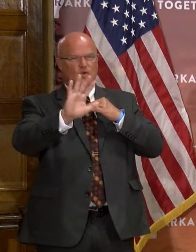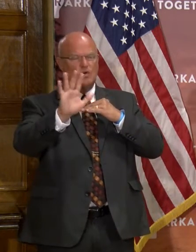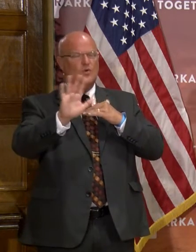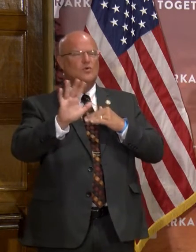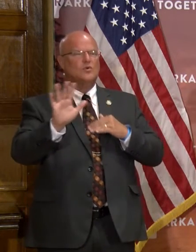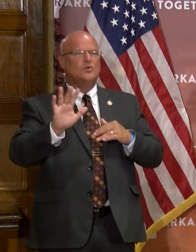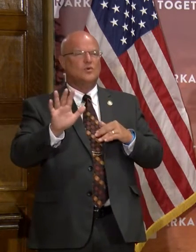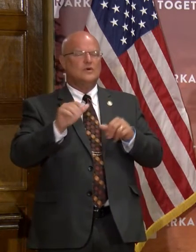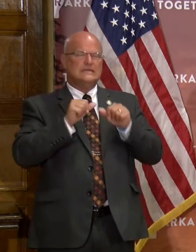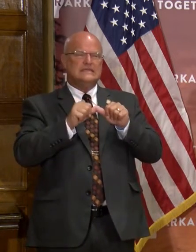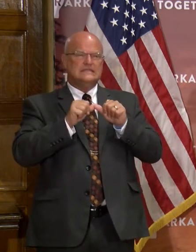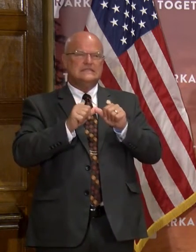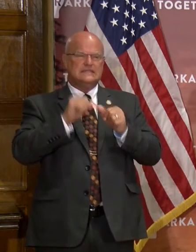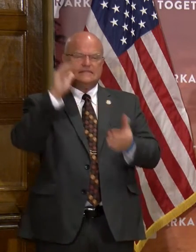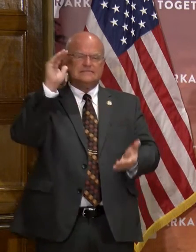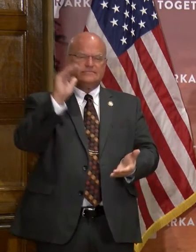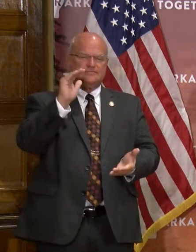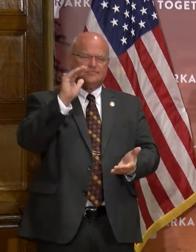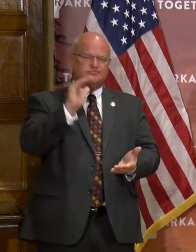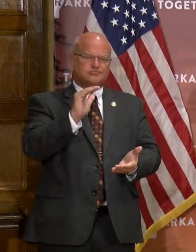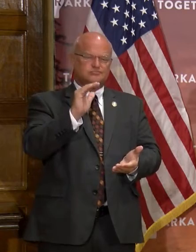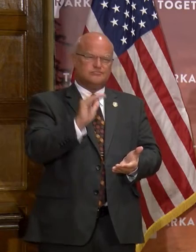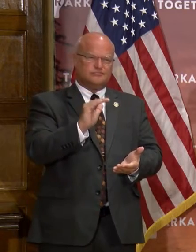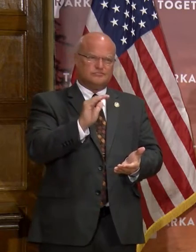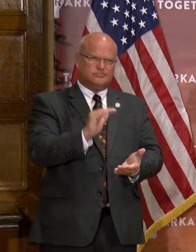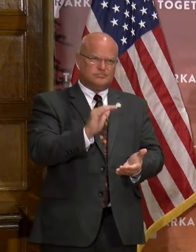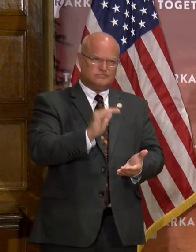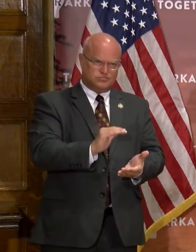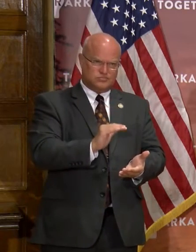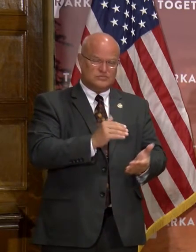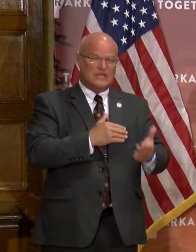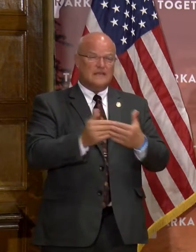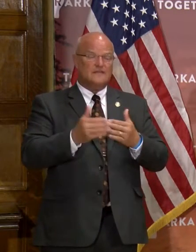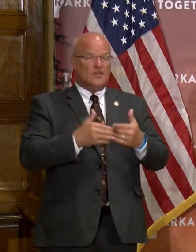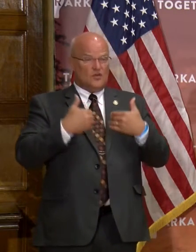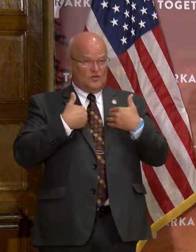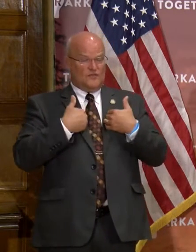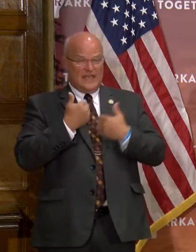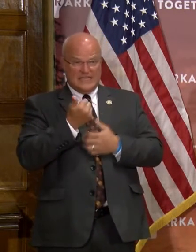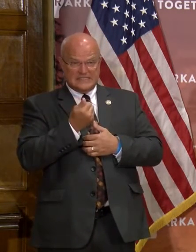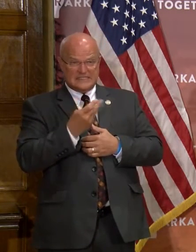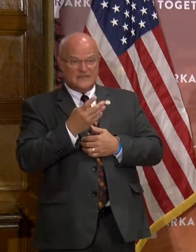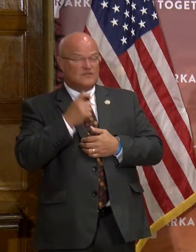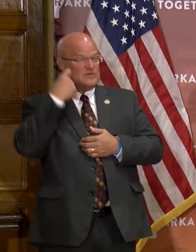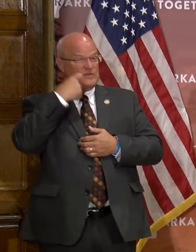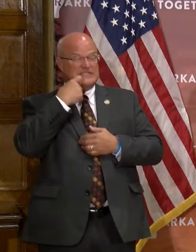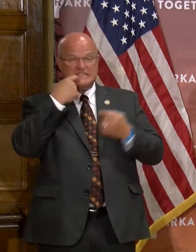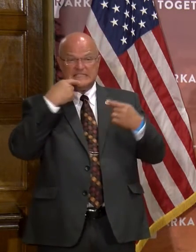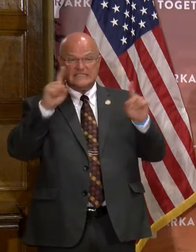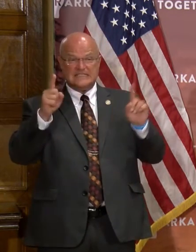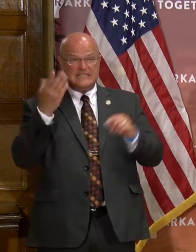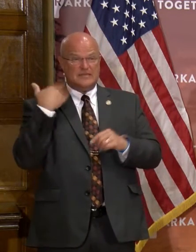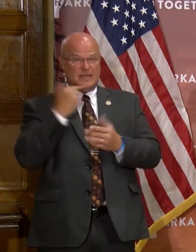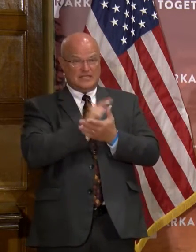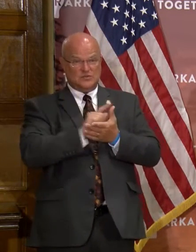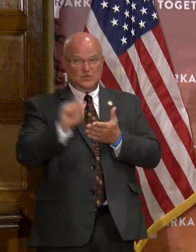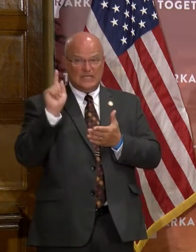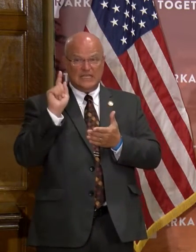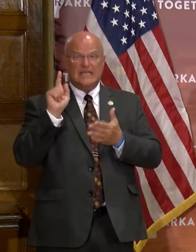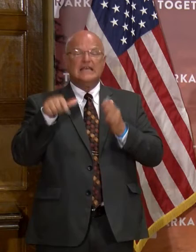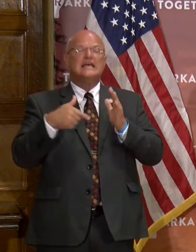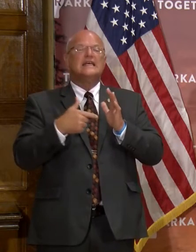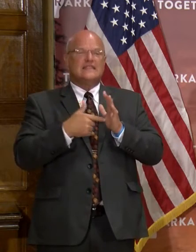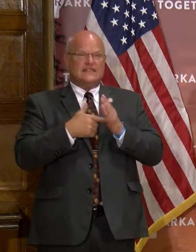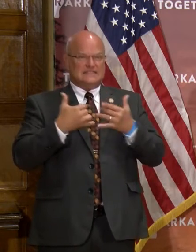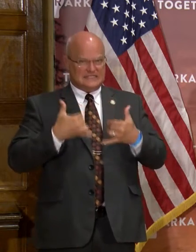to continue that decline. And so even though we've had some recent success over the last week, this